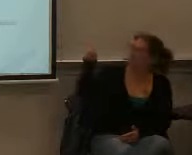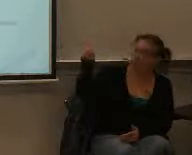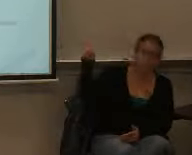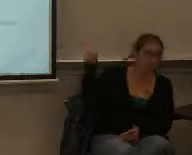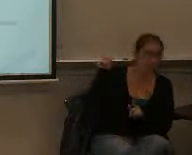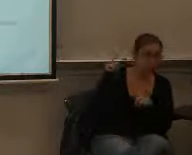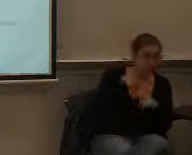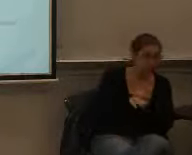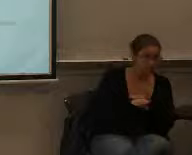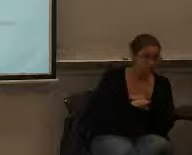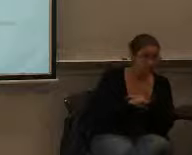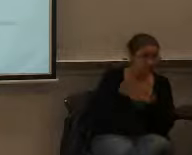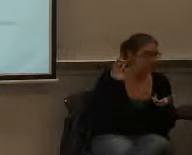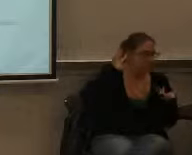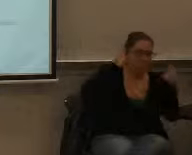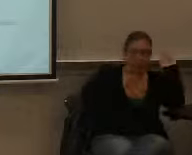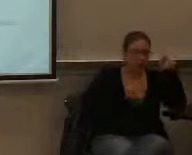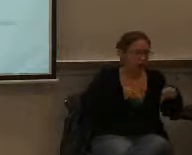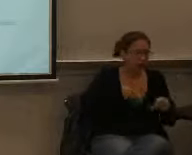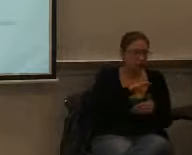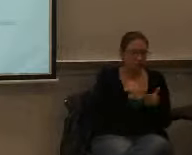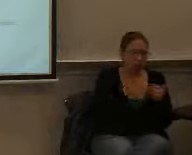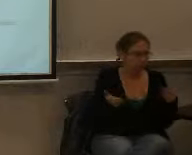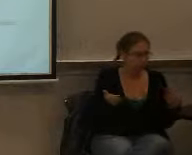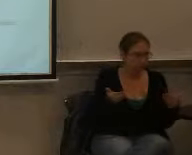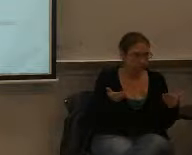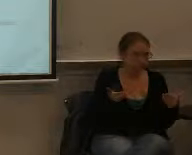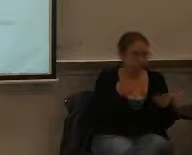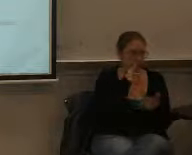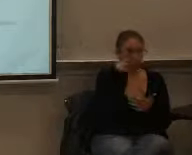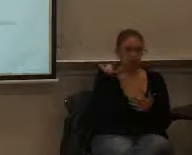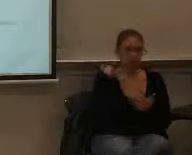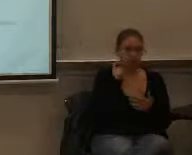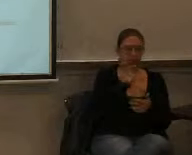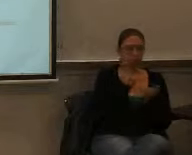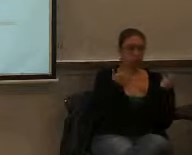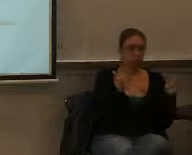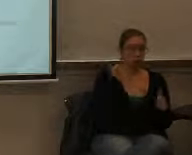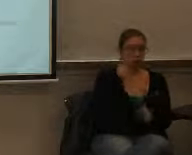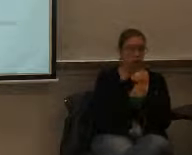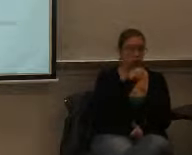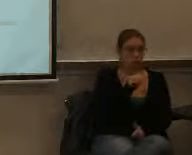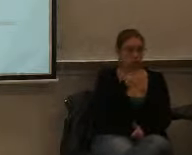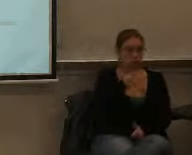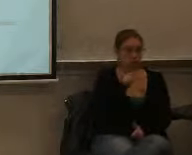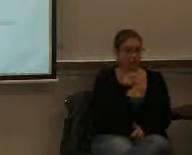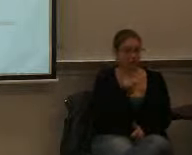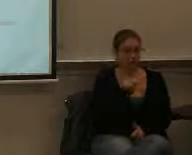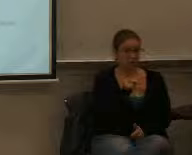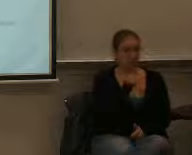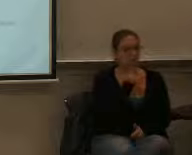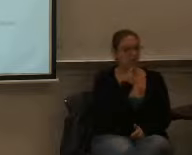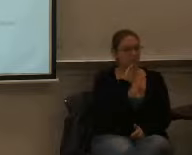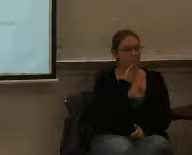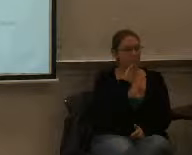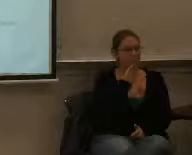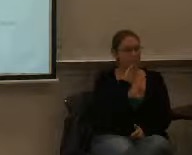in, it throws a wrench in that whole thing, because larger zooplankton are more